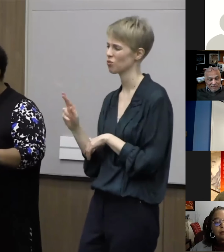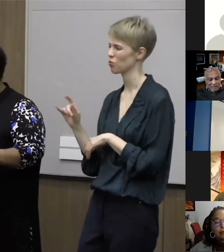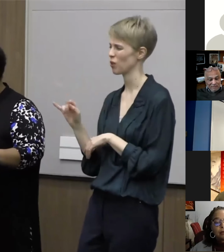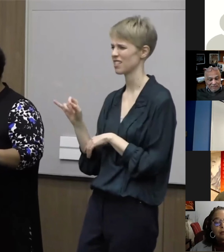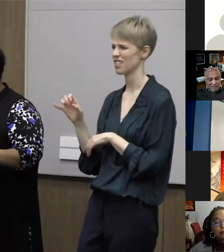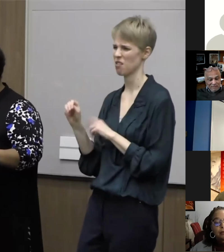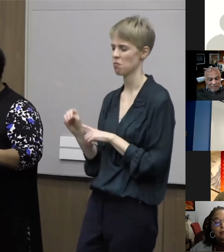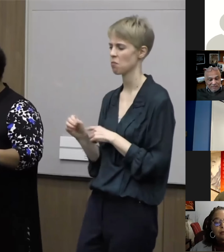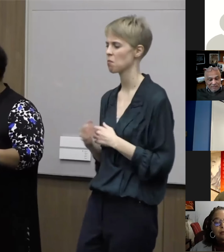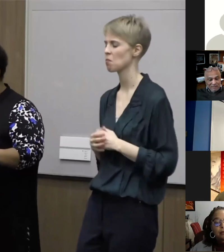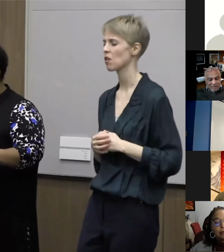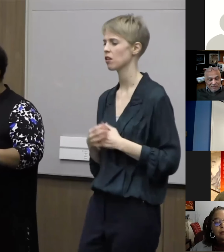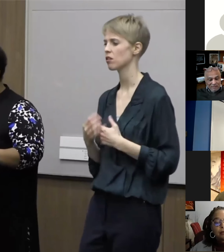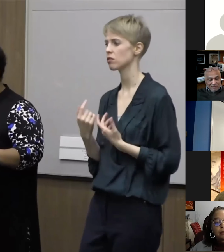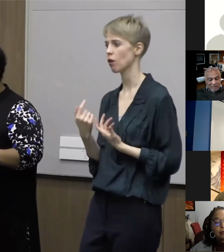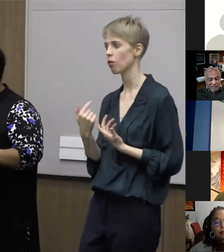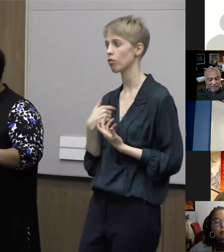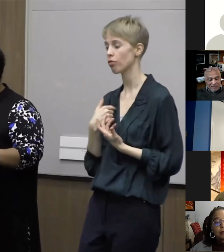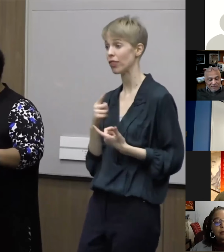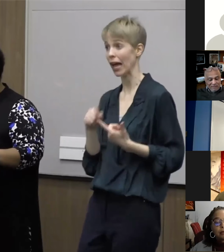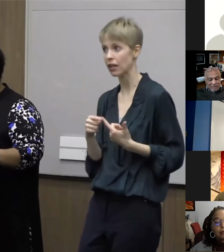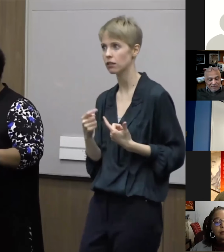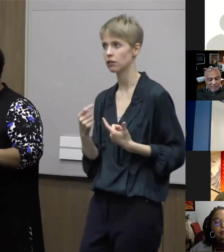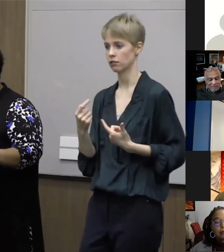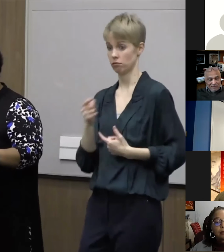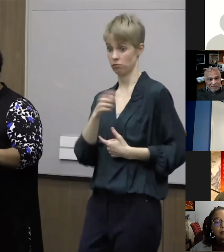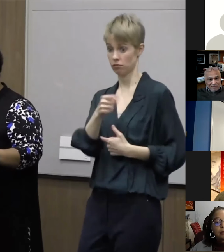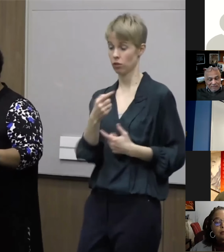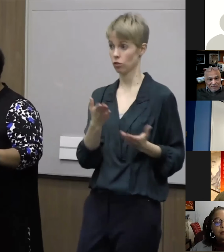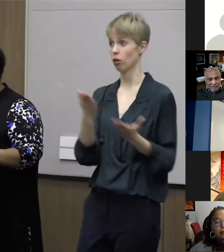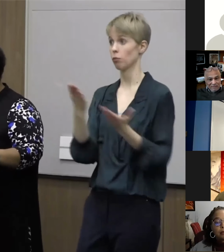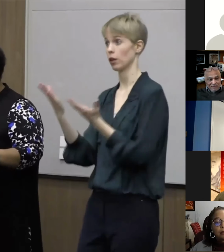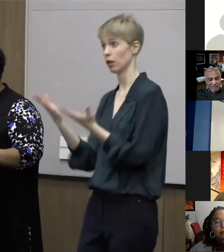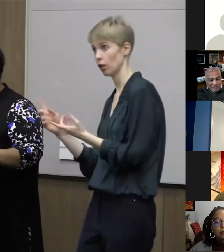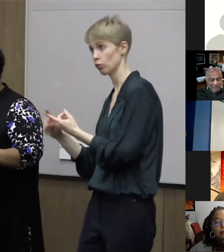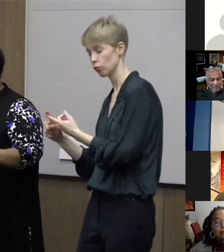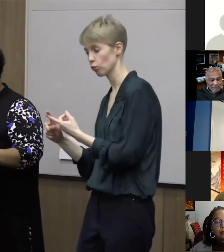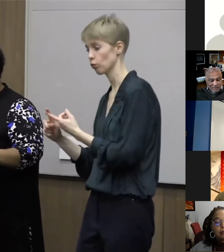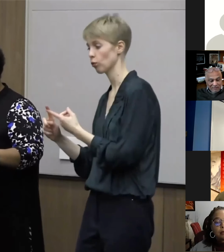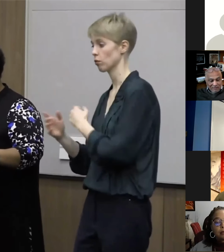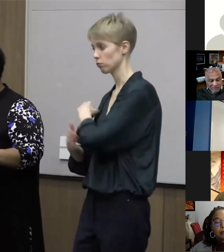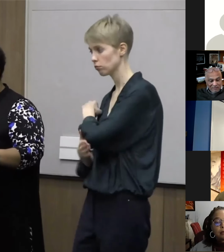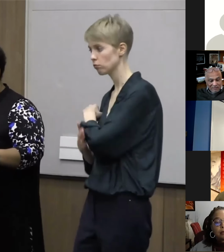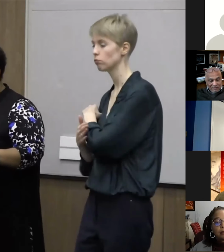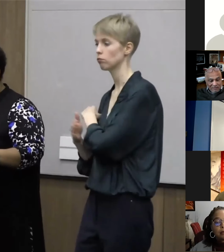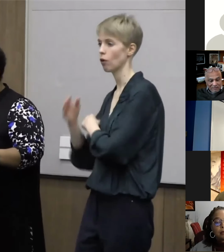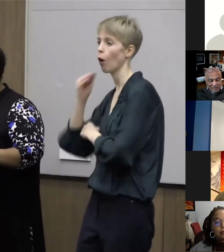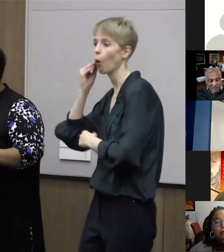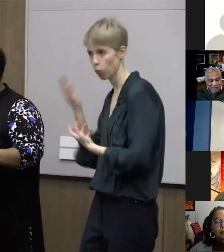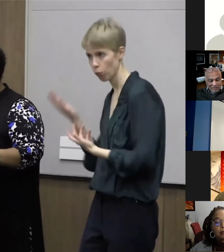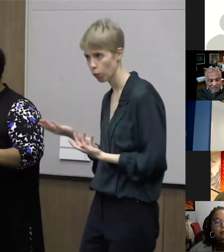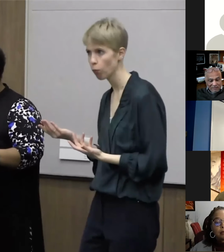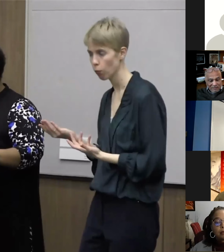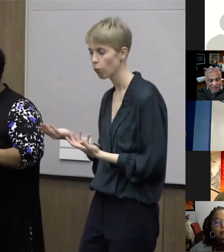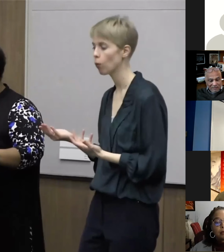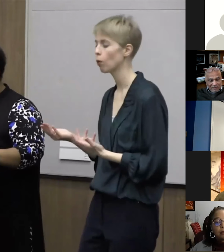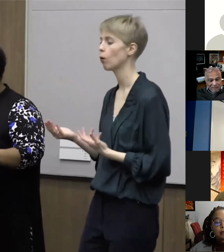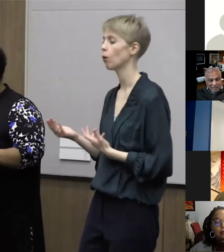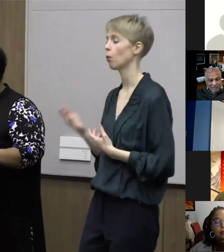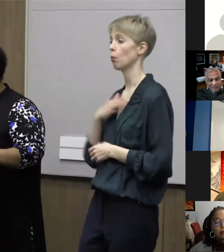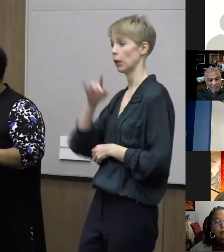Sonny carried me 4 miles to the rural area where I had worked as timekeeper and sharecropper for 18 years. I was met there by